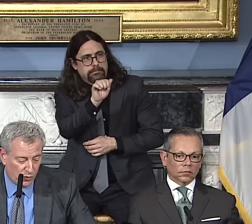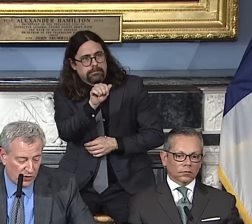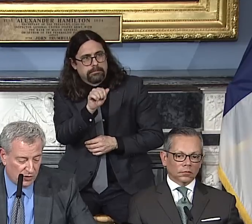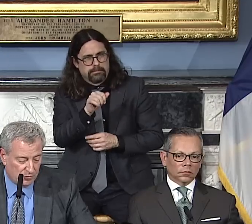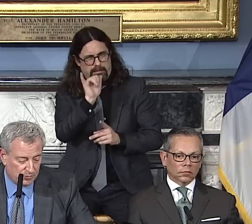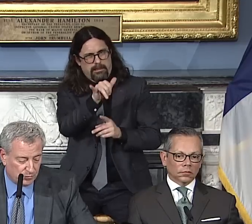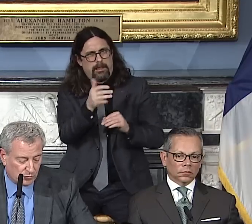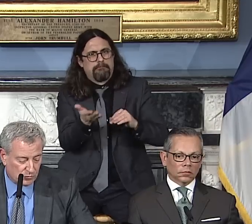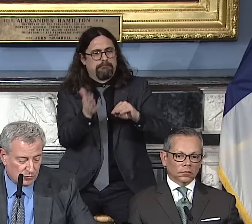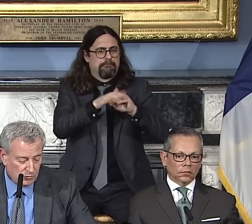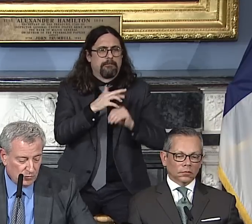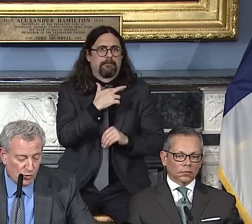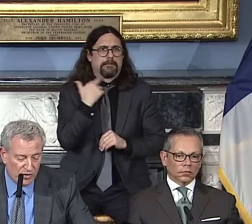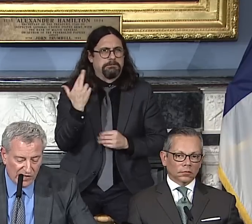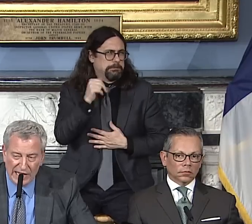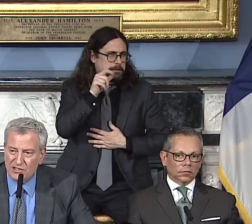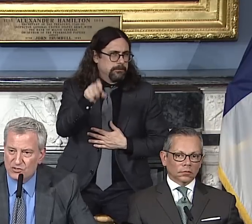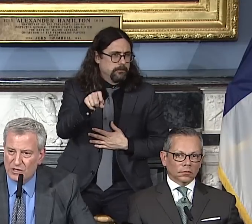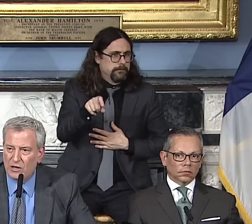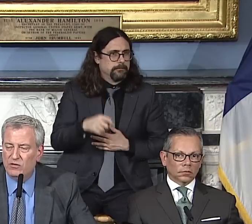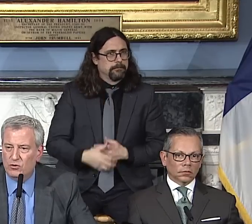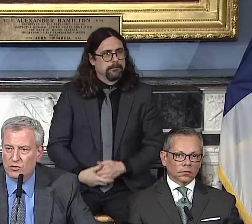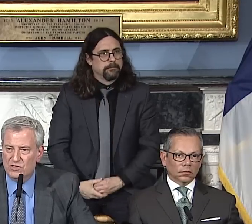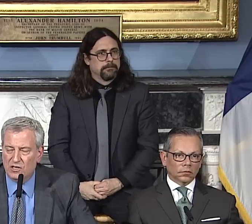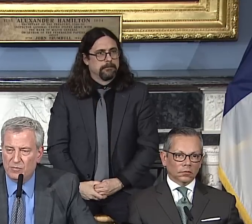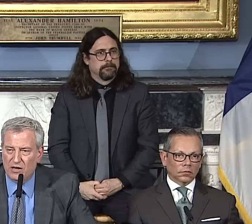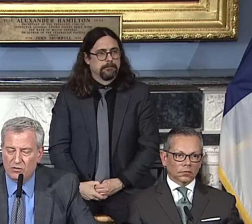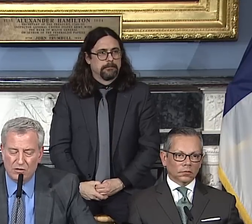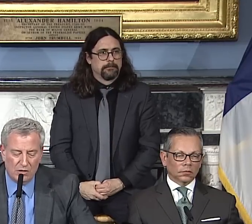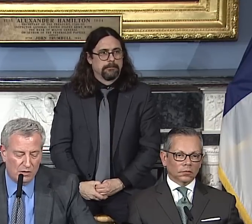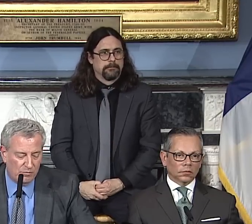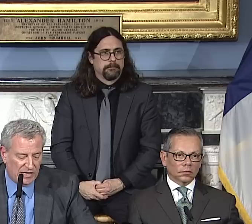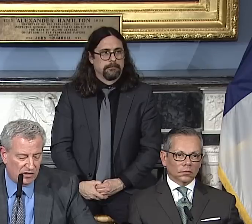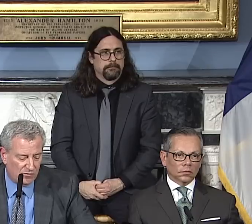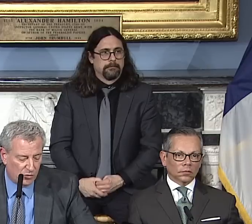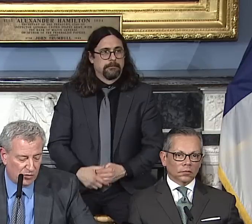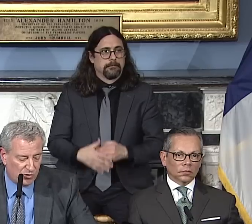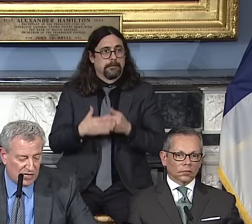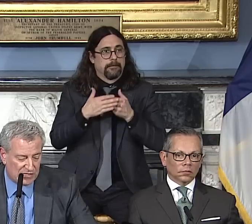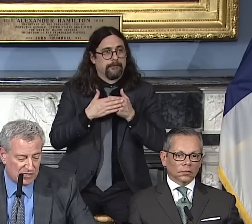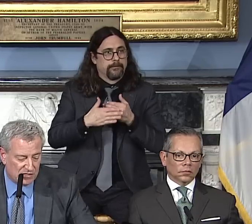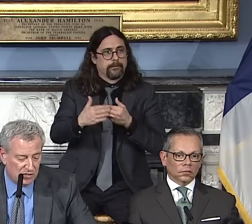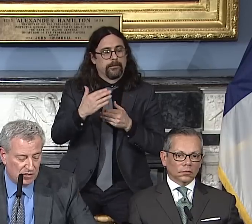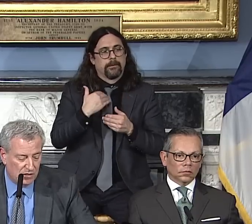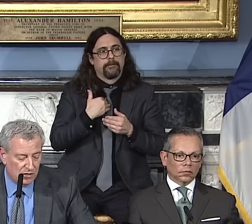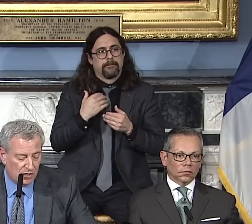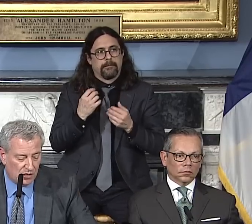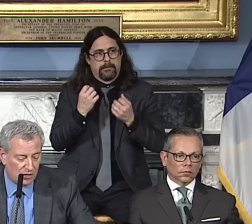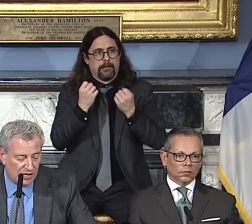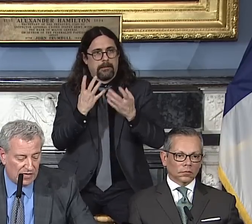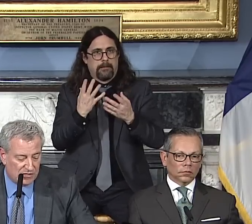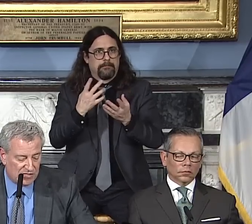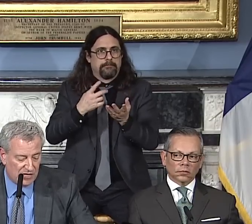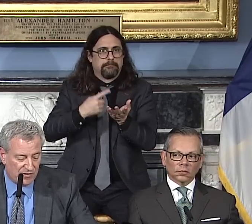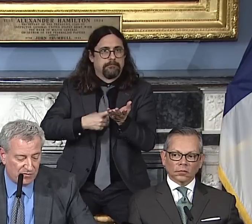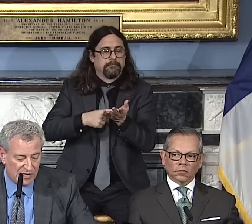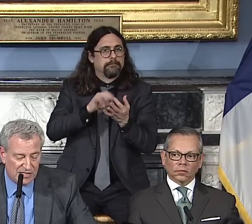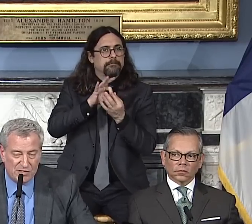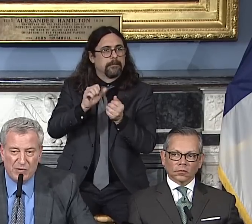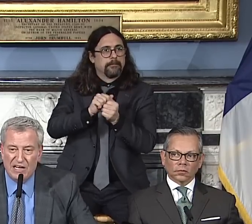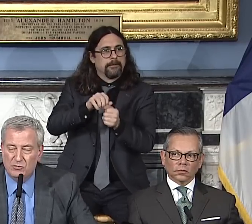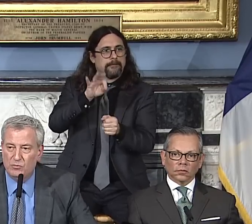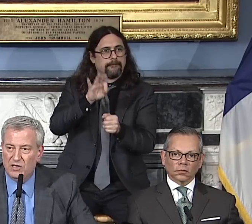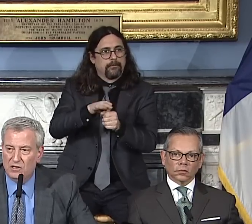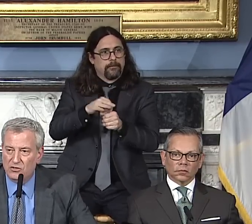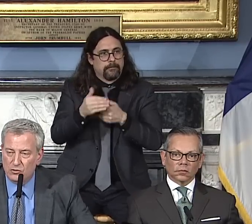move forward. We have a lot to sort out, of course, about making the voting process as safe and